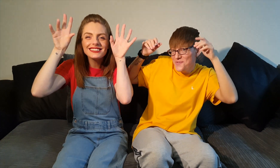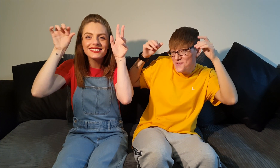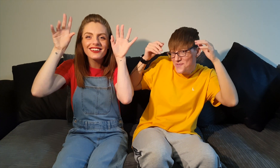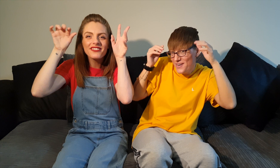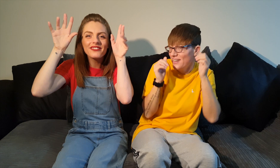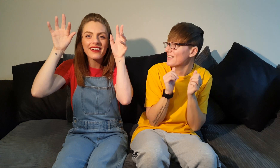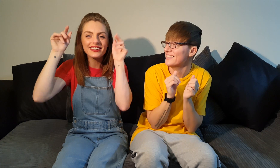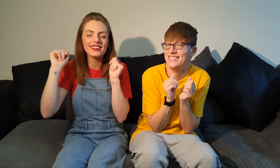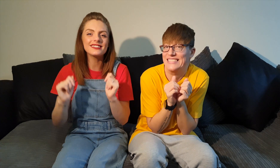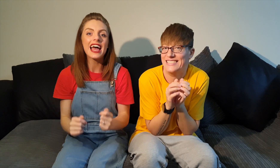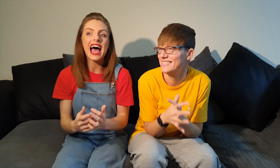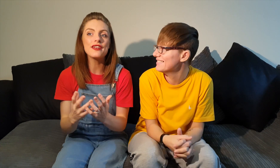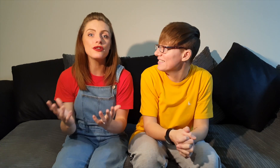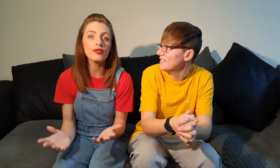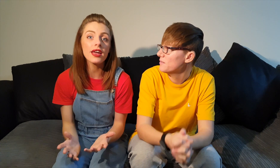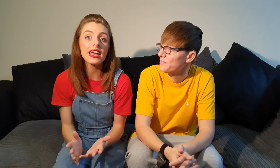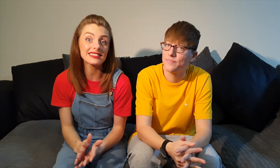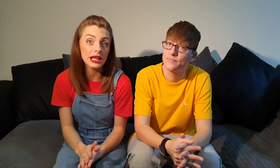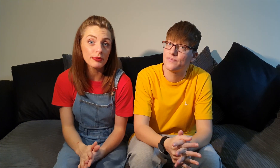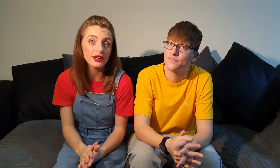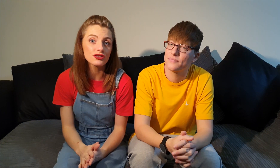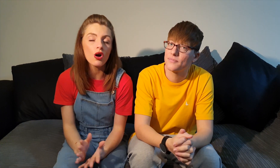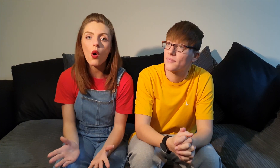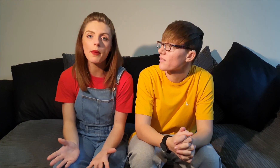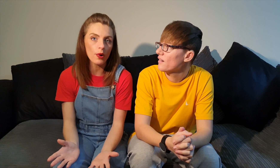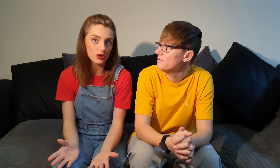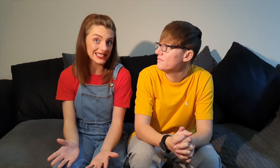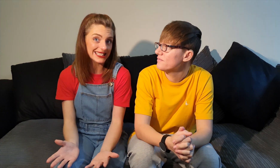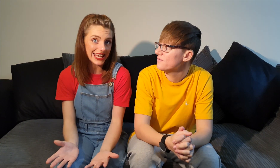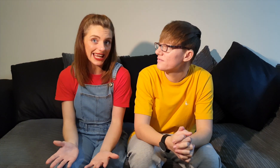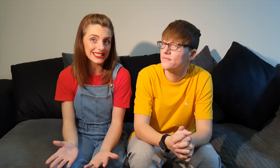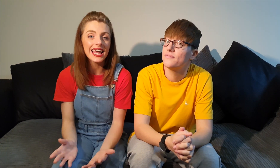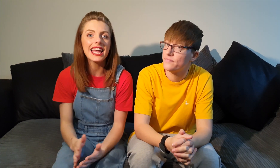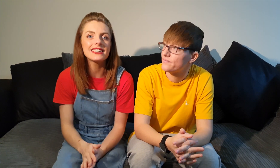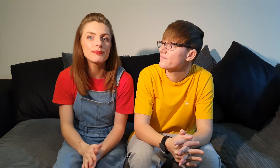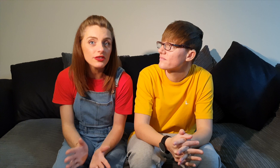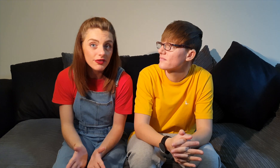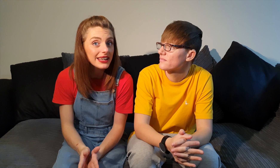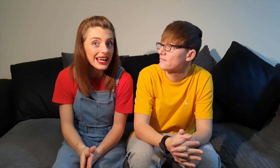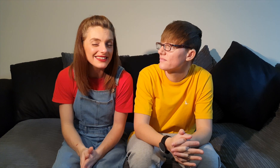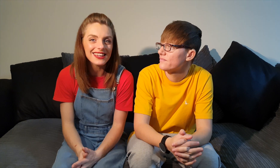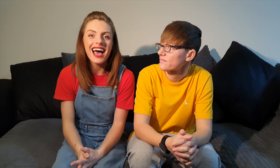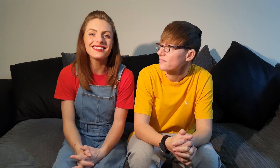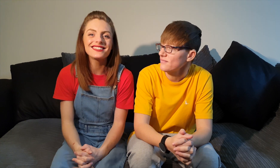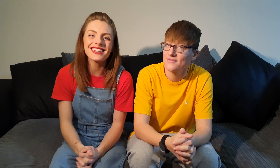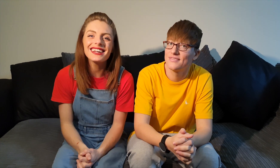Halloween. Very good. Another celebration or important date is Bonfire Night, and you sign it